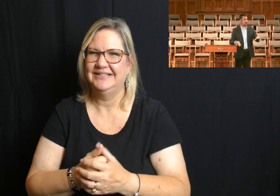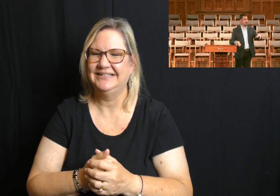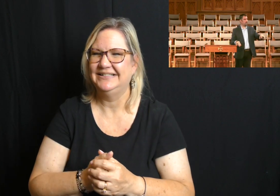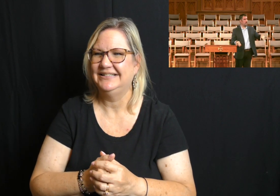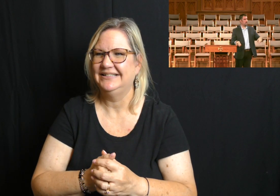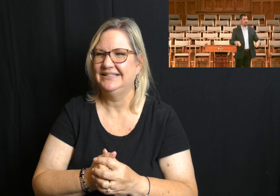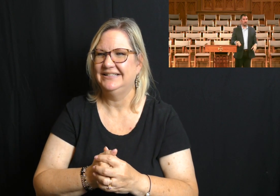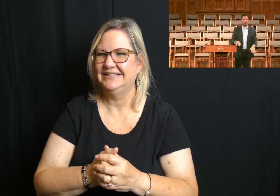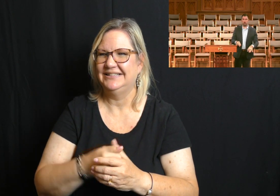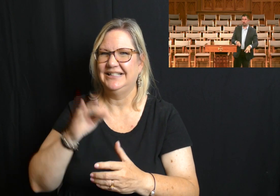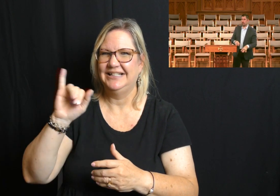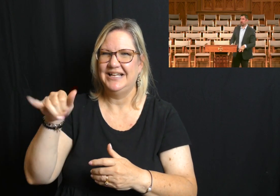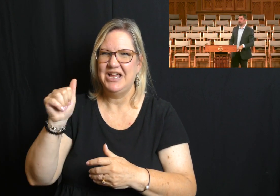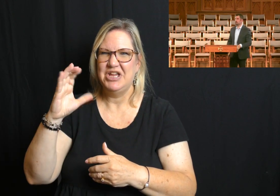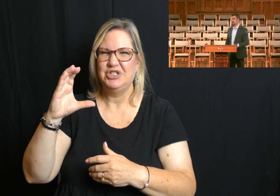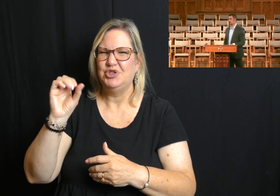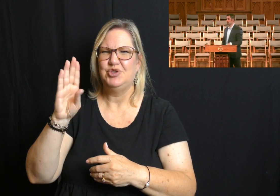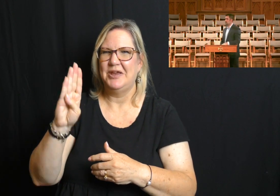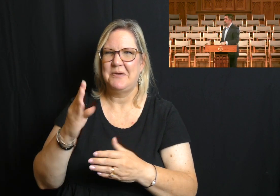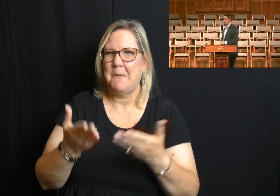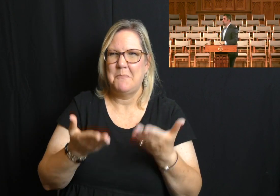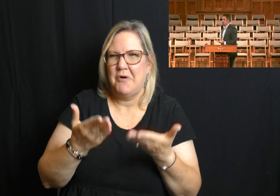one of them hairless guys that can grow a beard.